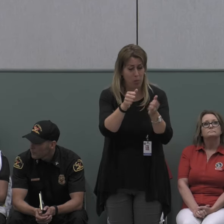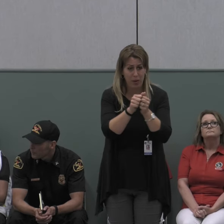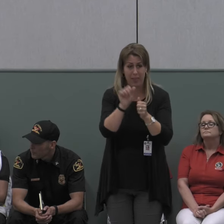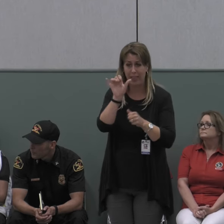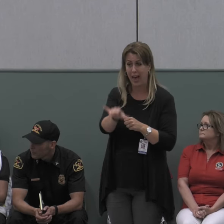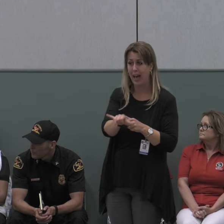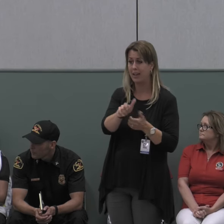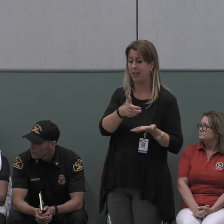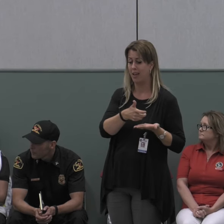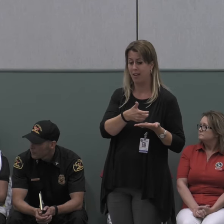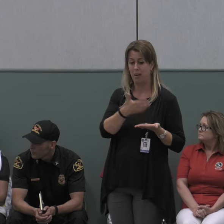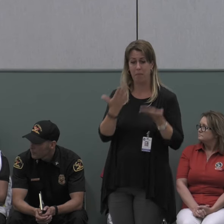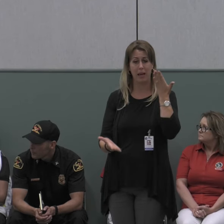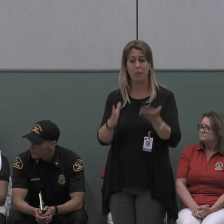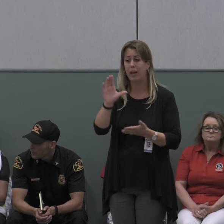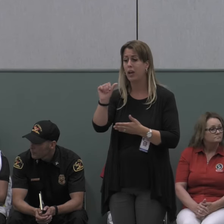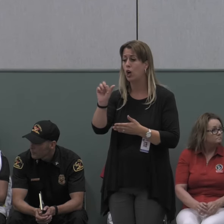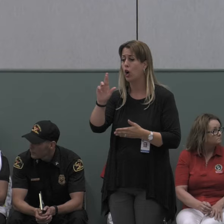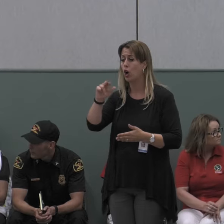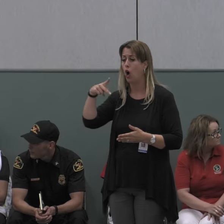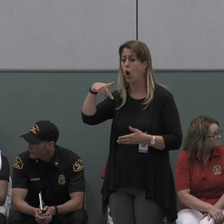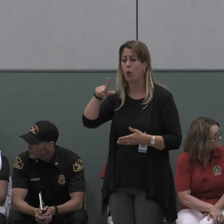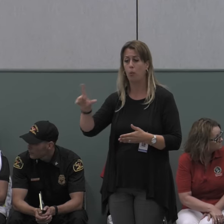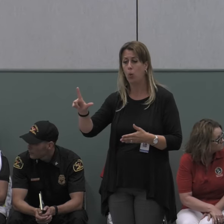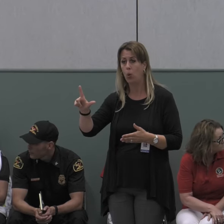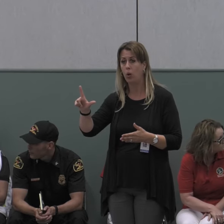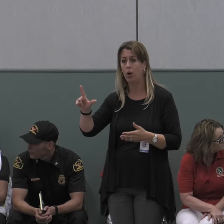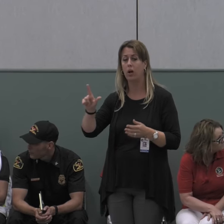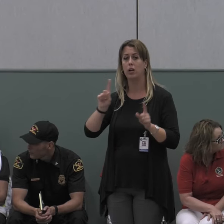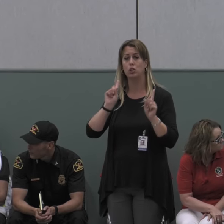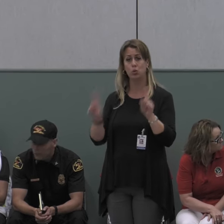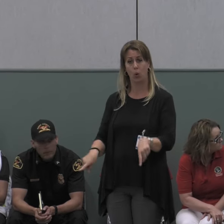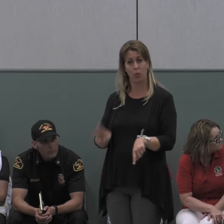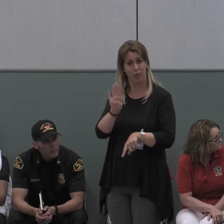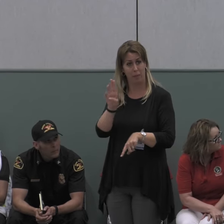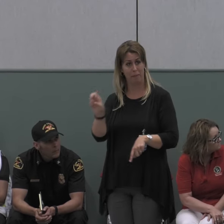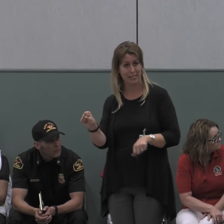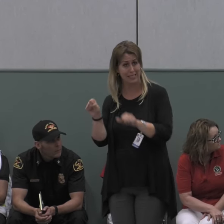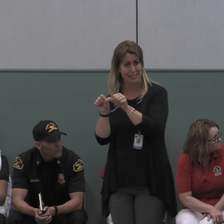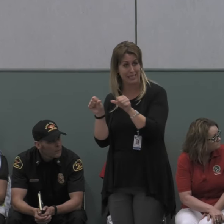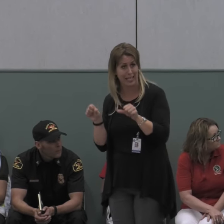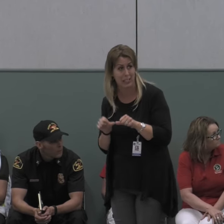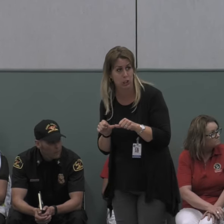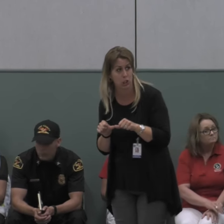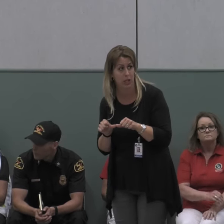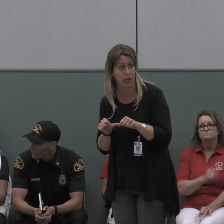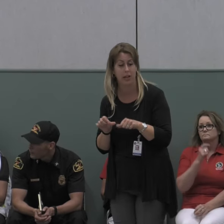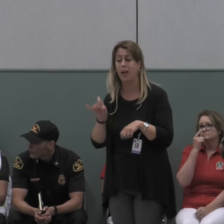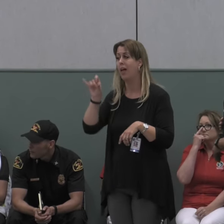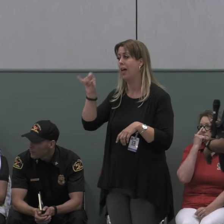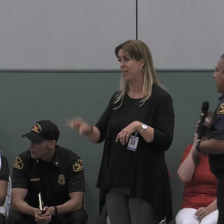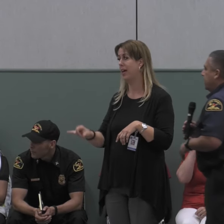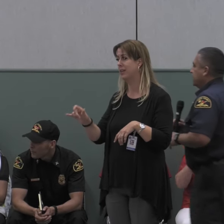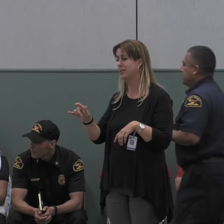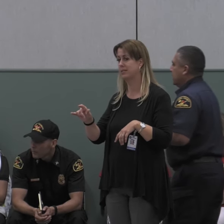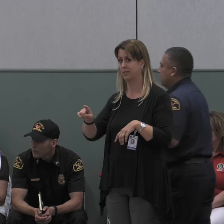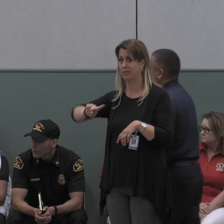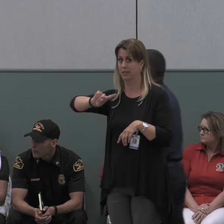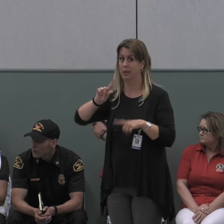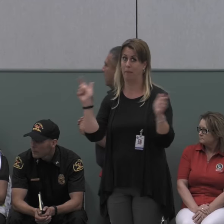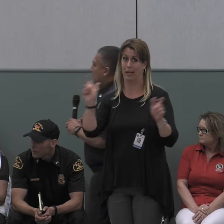kind of carpooling to get us through this? Okay. And that's a huge question, I know. It